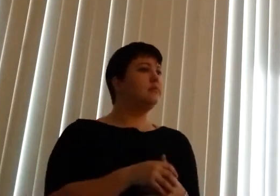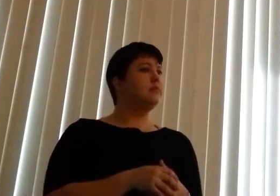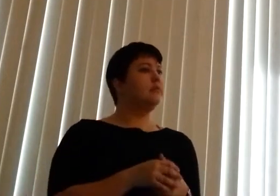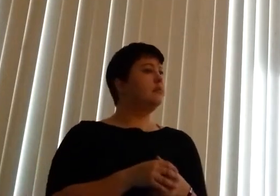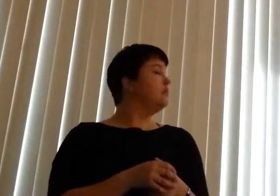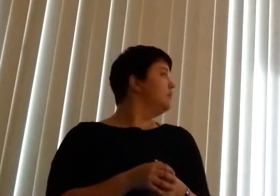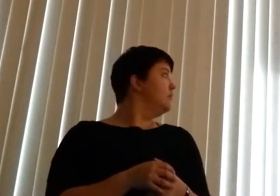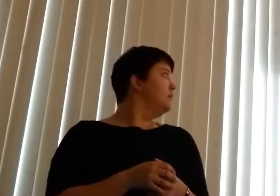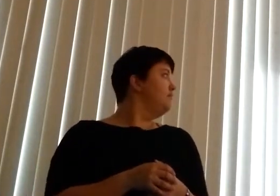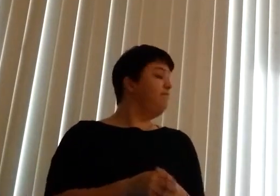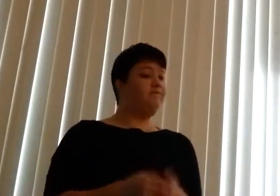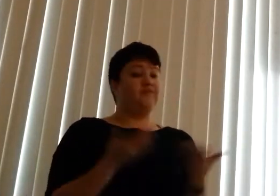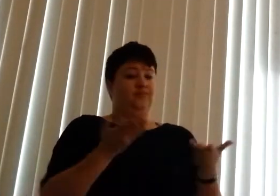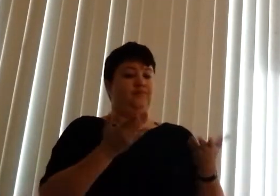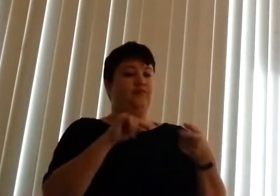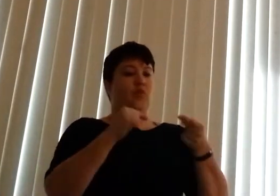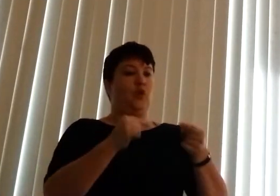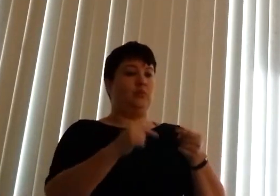Okay, here's the argument.